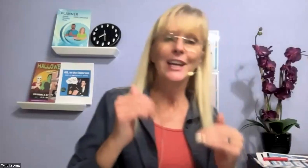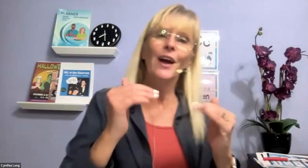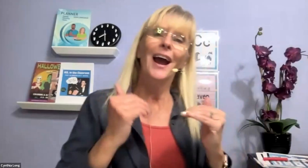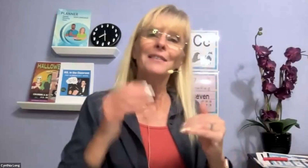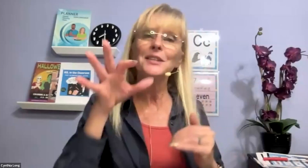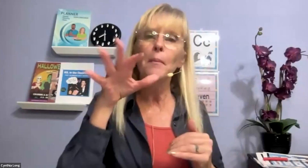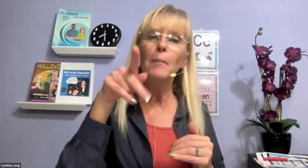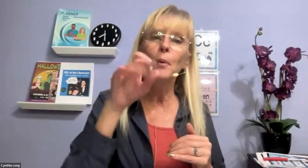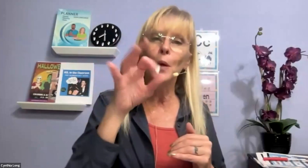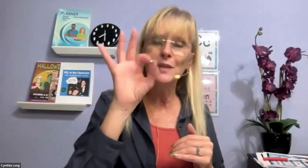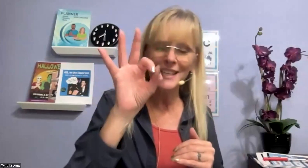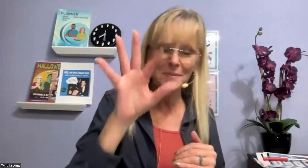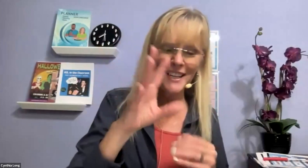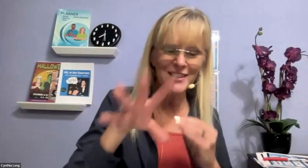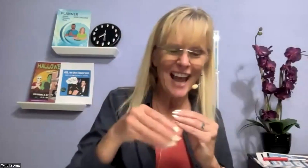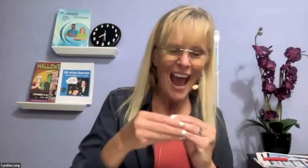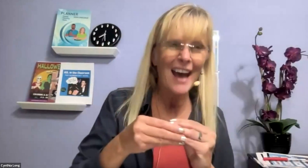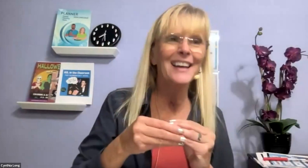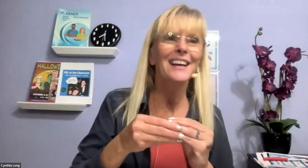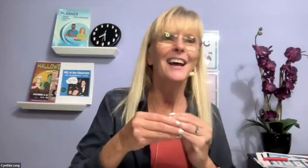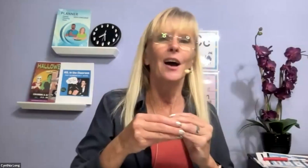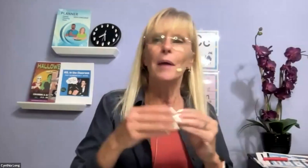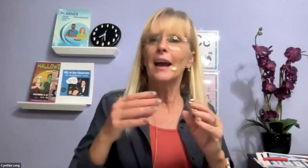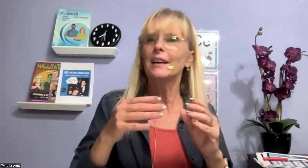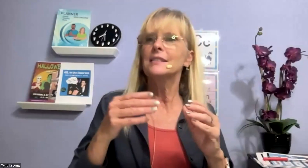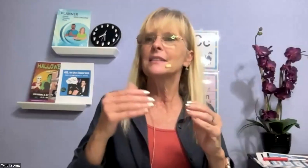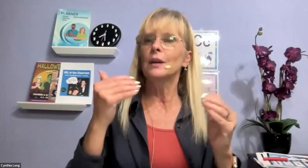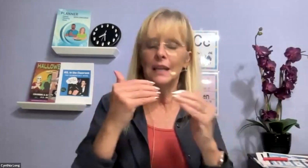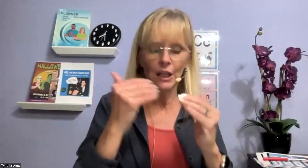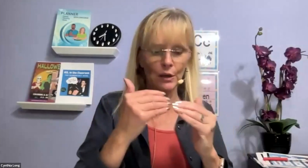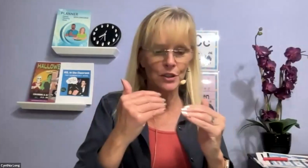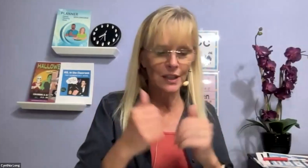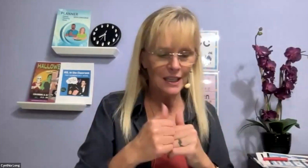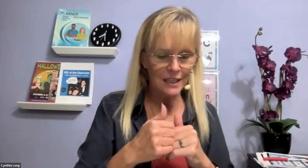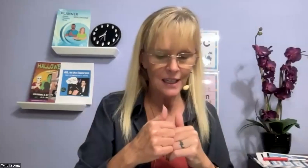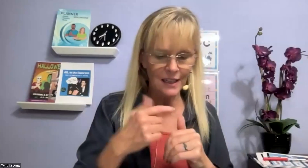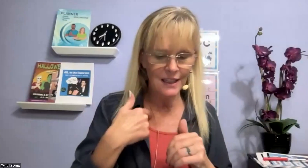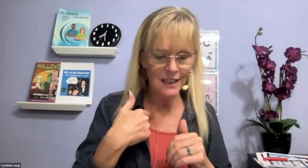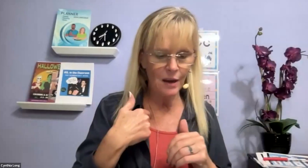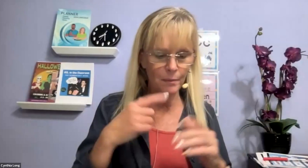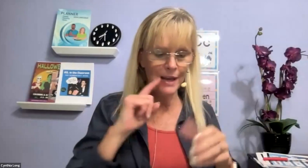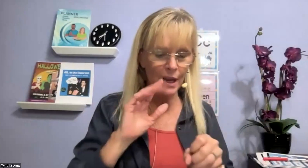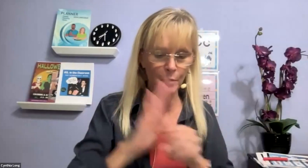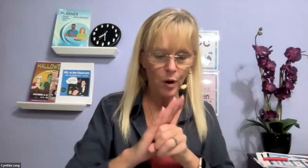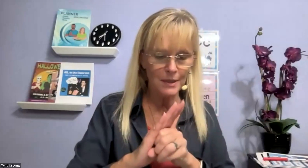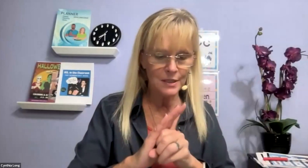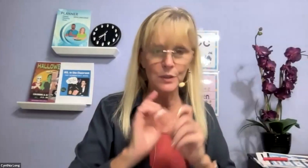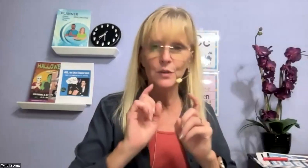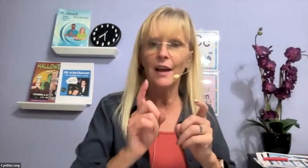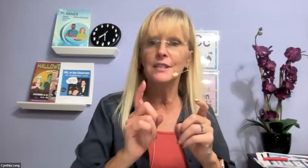here. I have some pro tips here to add as we're getting close to the end. And then as I promised, we do have